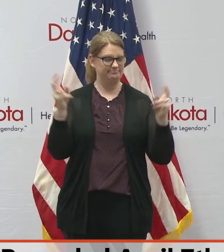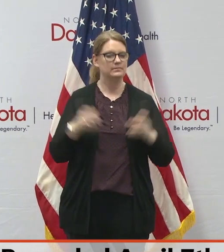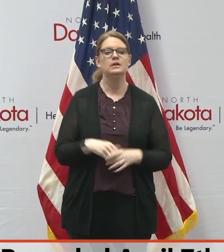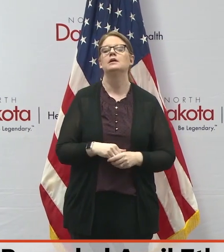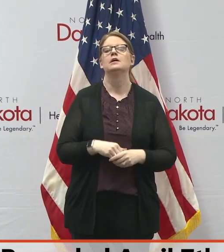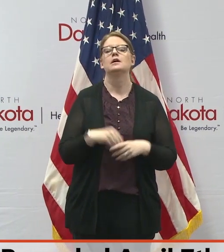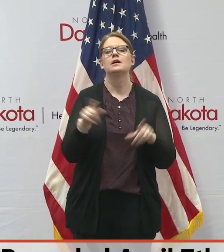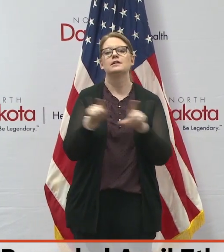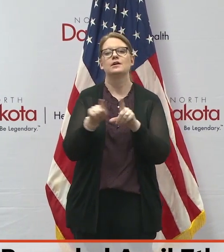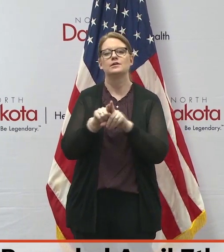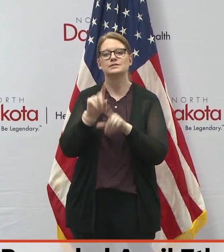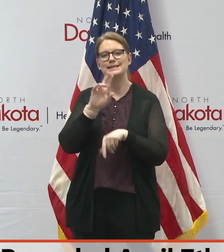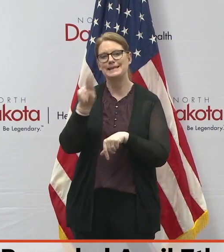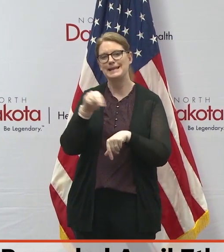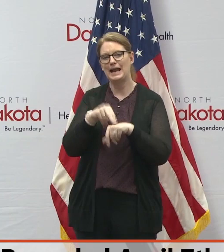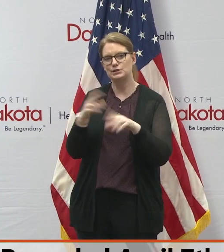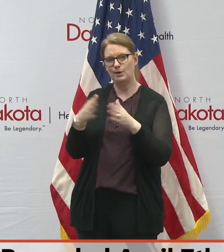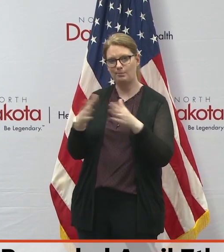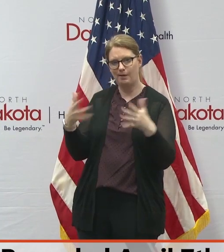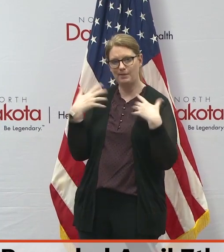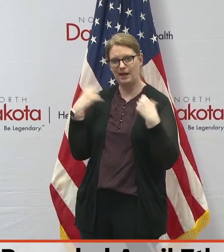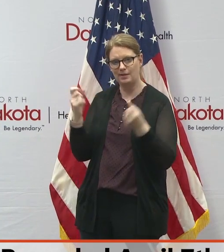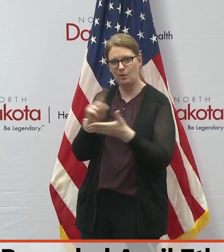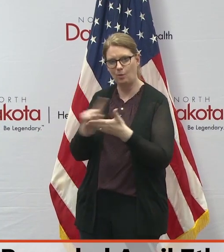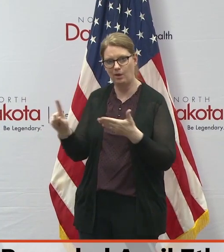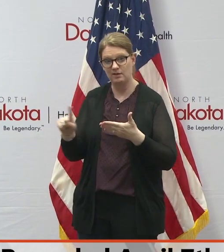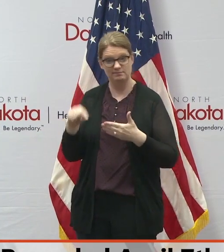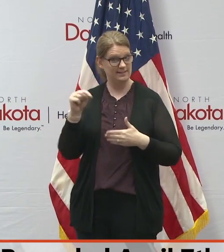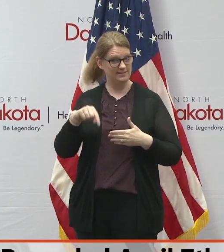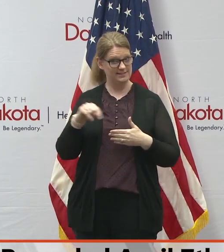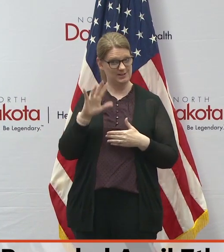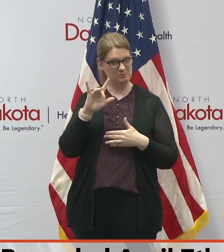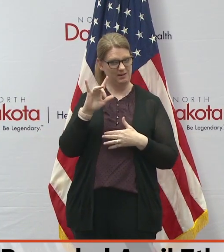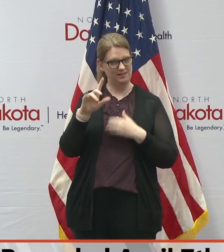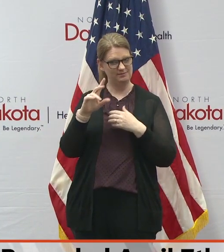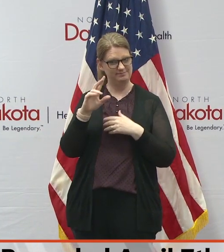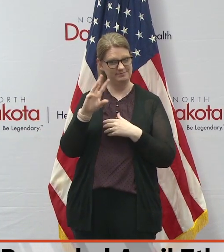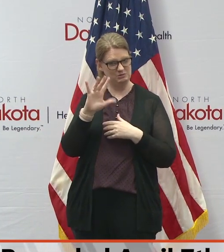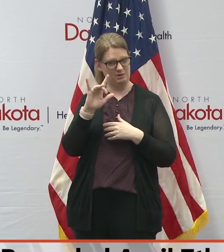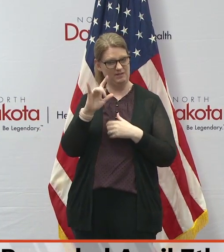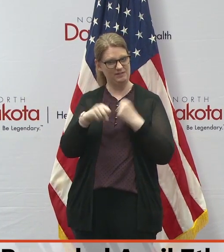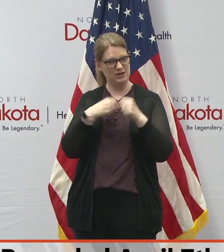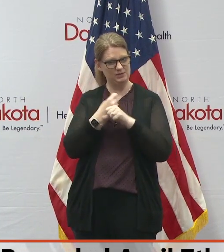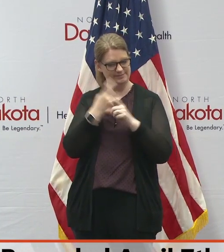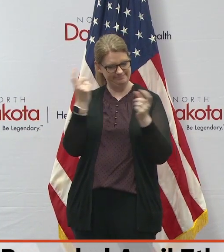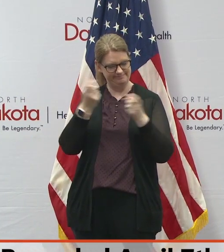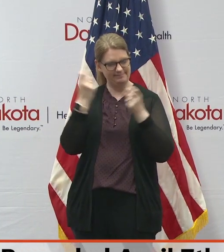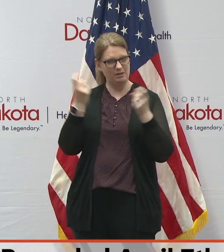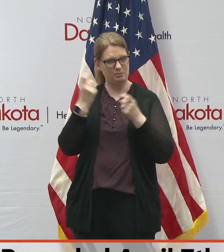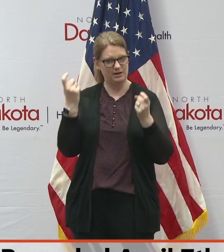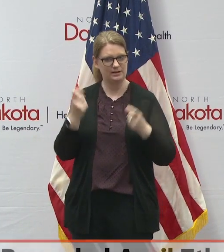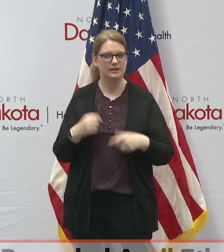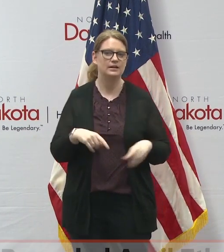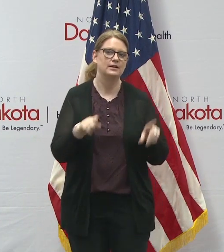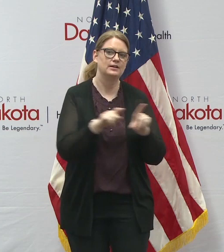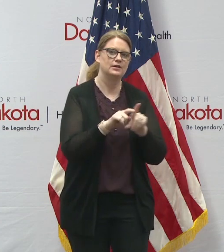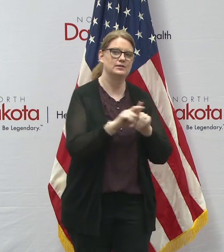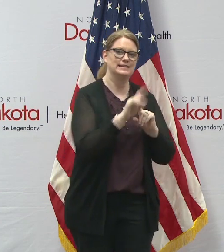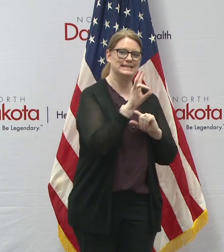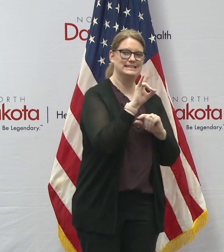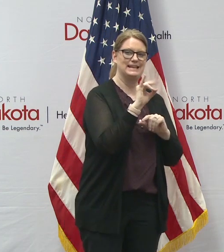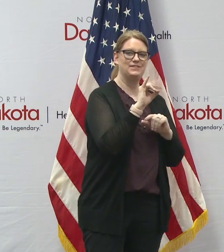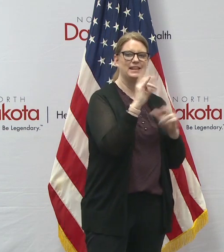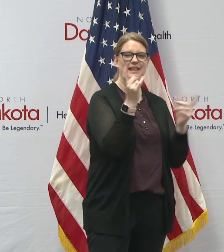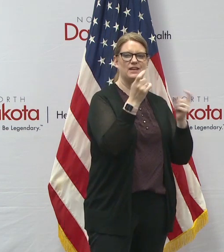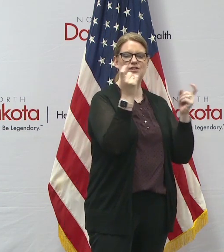also National Public Health Week. It's the 25th anniversary of Public Health Week, and it's the 70th anniversary of World Health